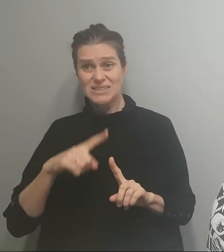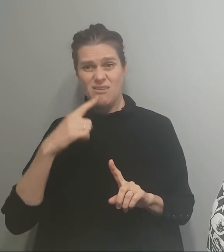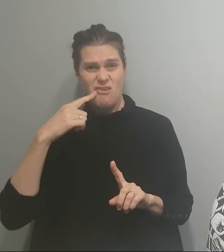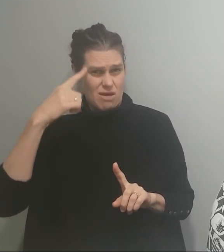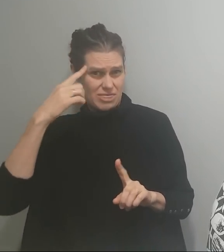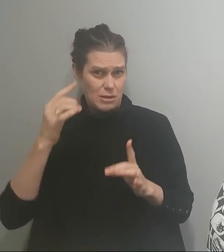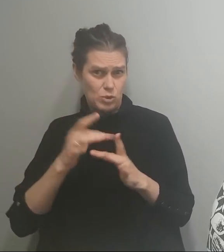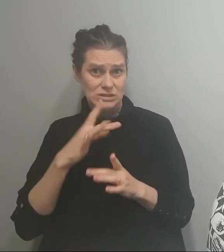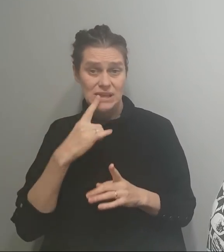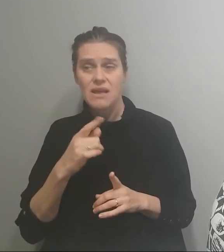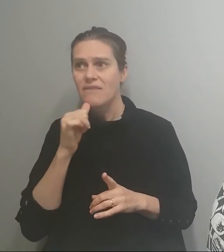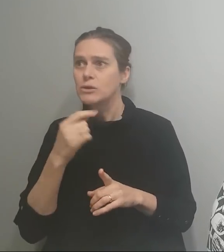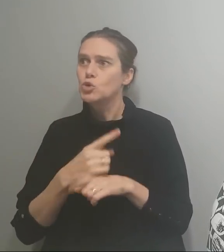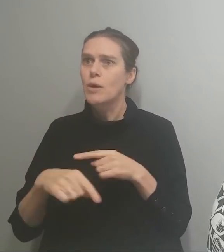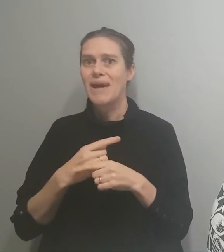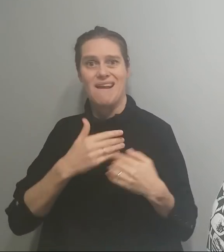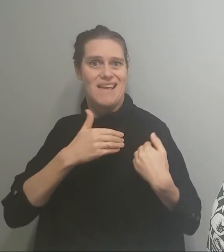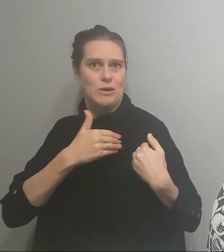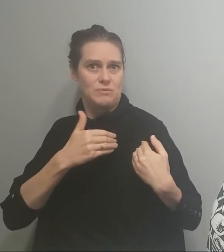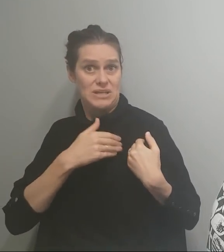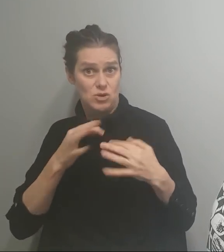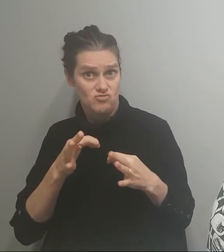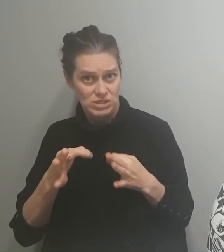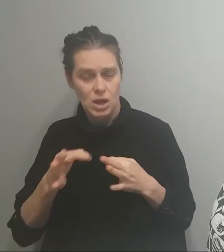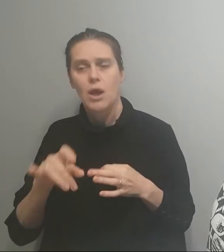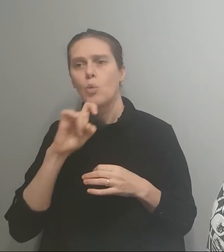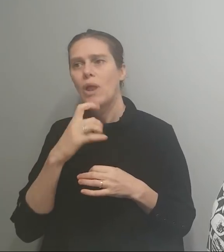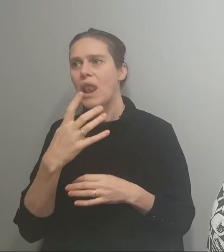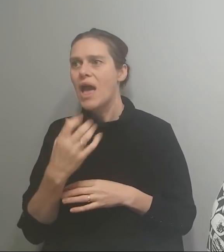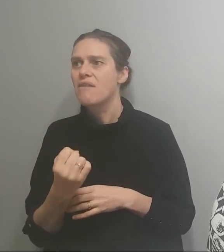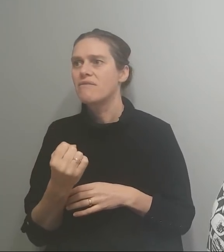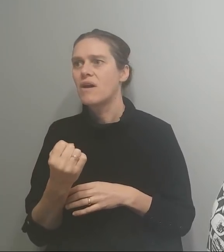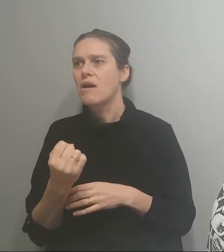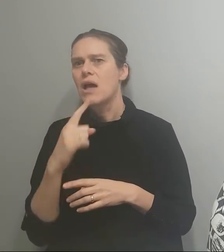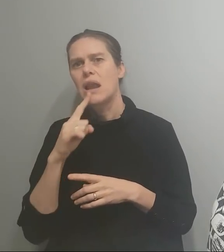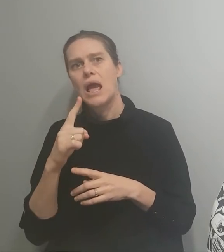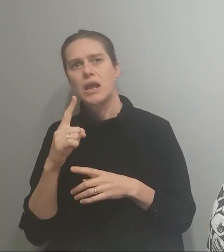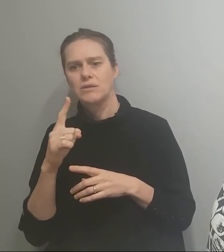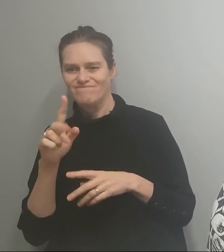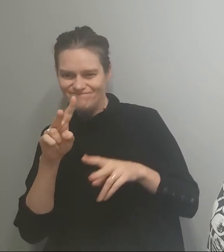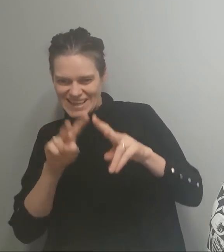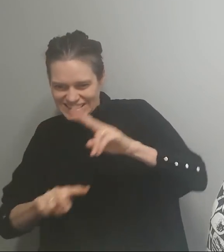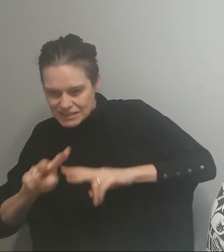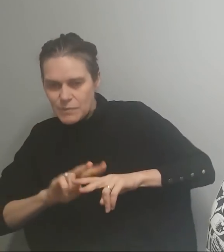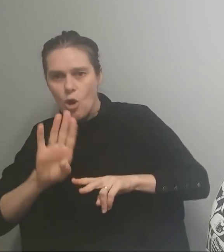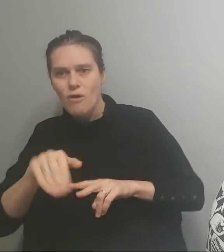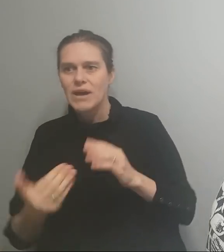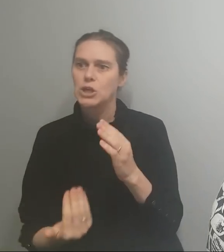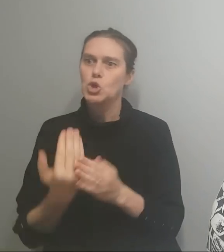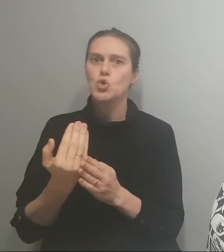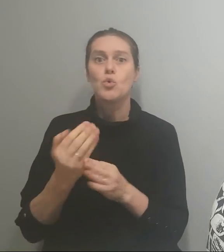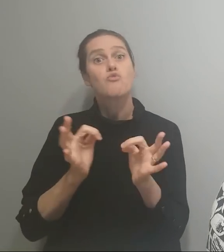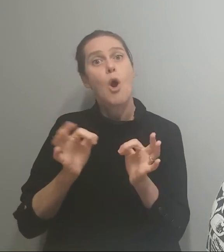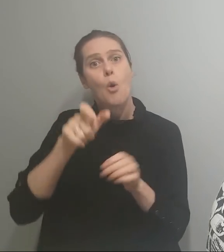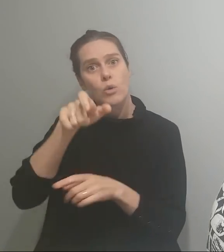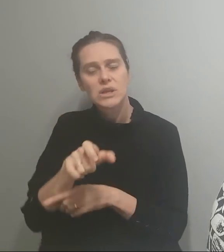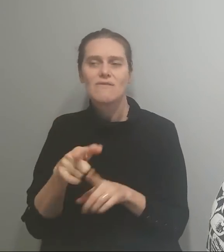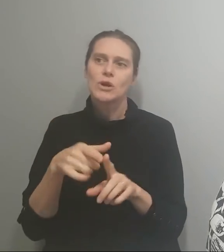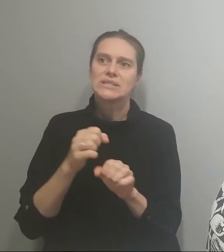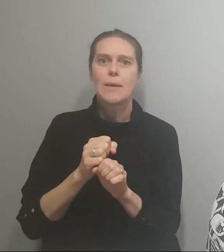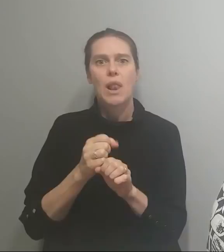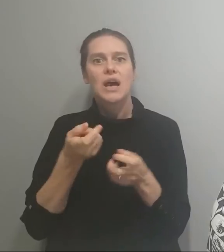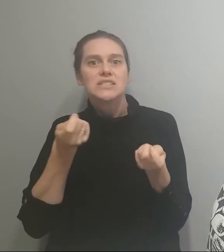measures set for the new roles in the system. So around the directors, around the different roles,